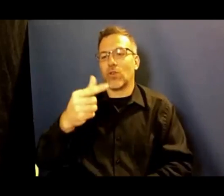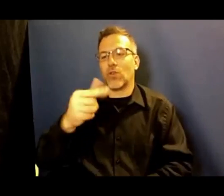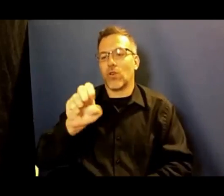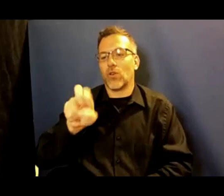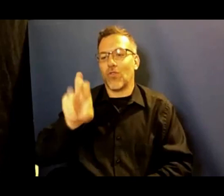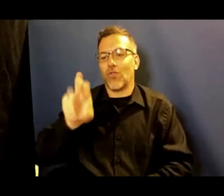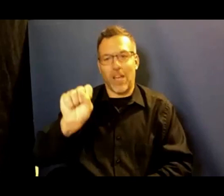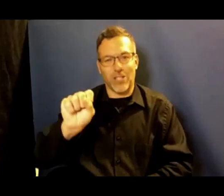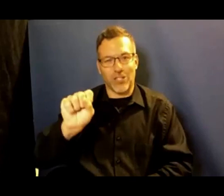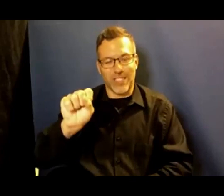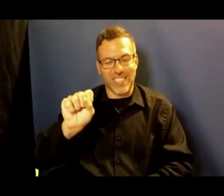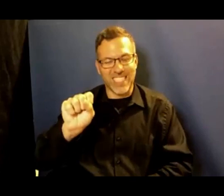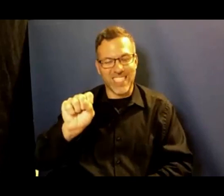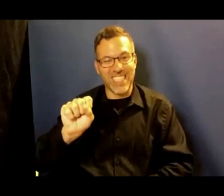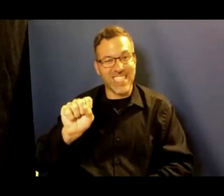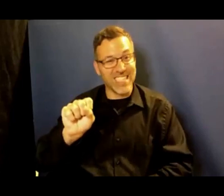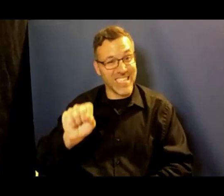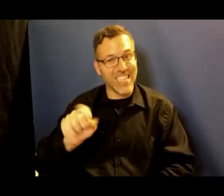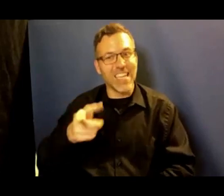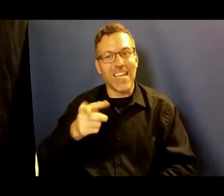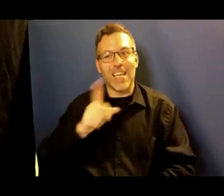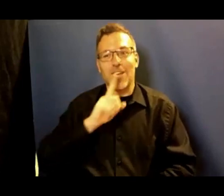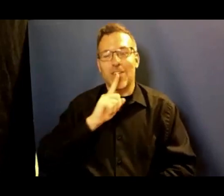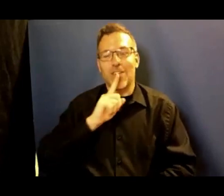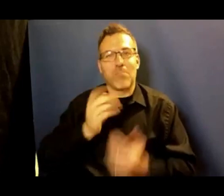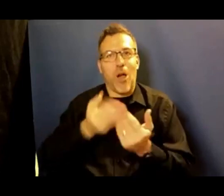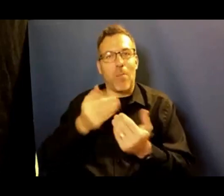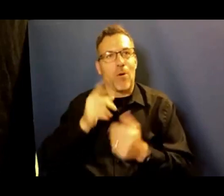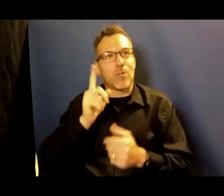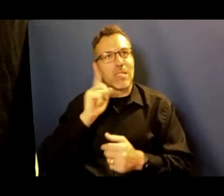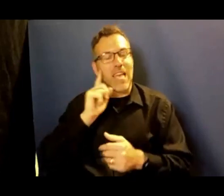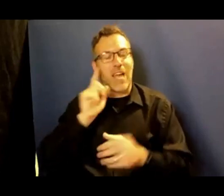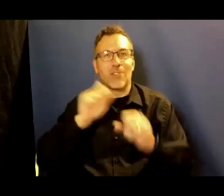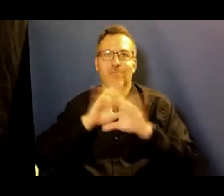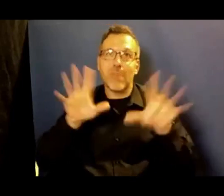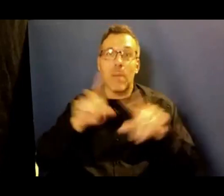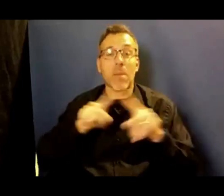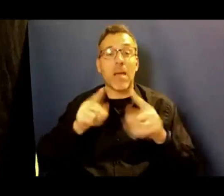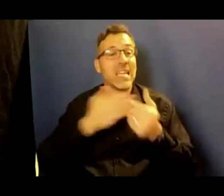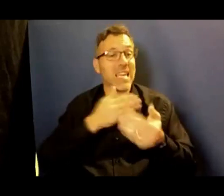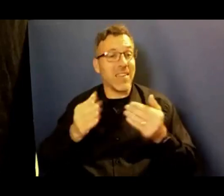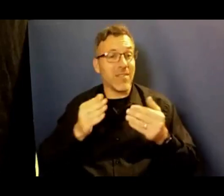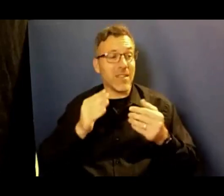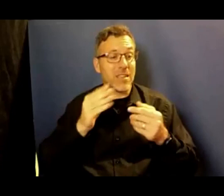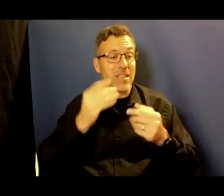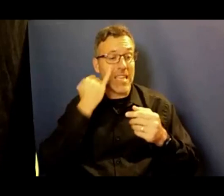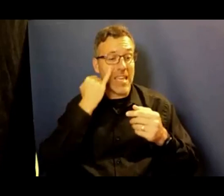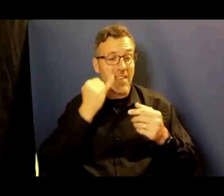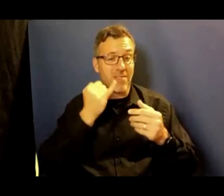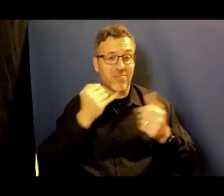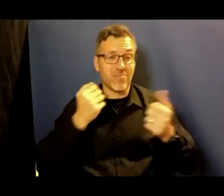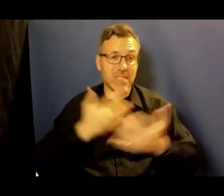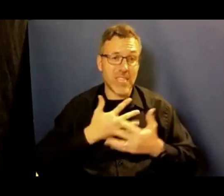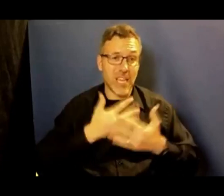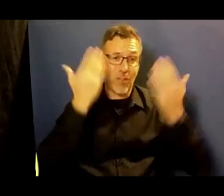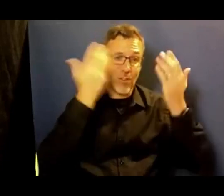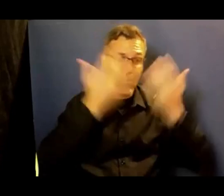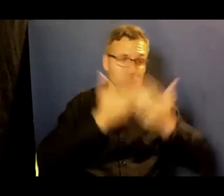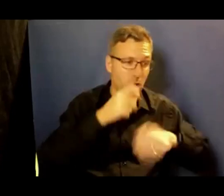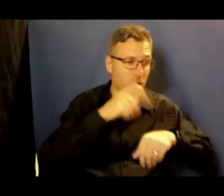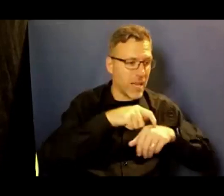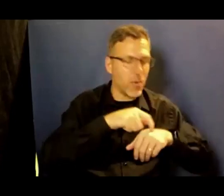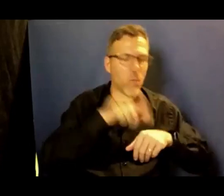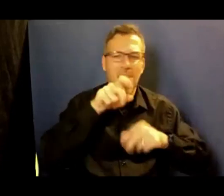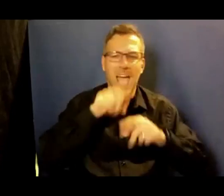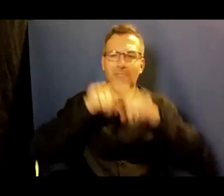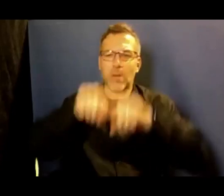Rogers and for this to become almost cliche. But in the darkest of times, we have to look for the folks who are the helpers. And